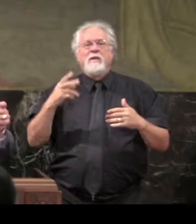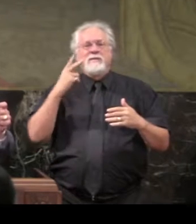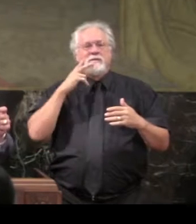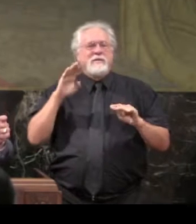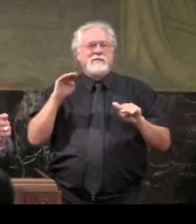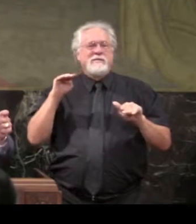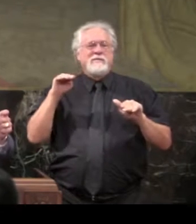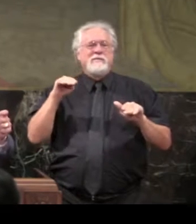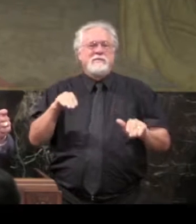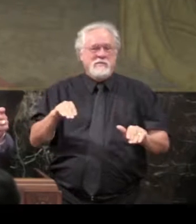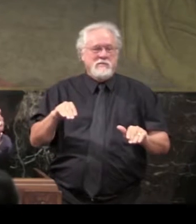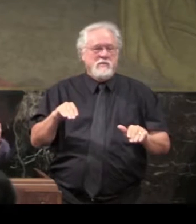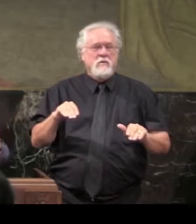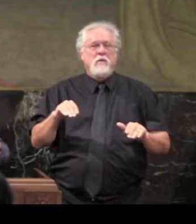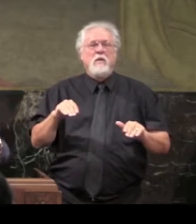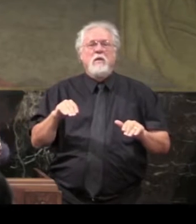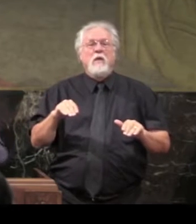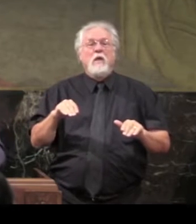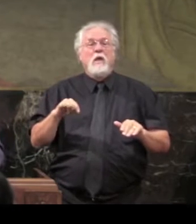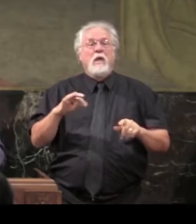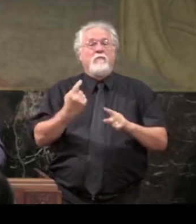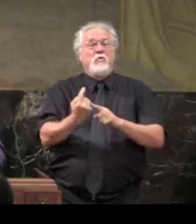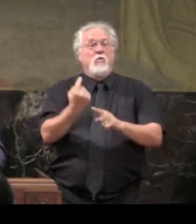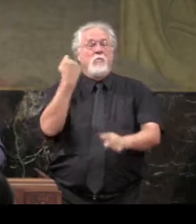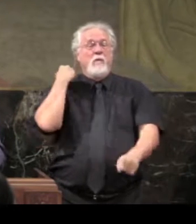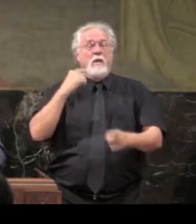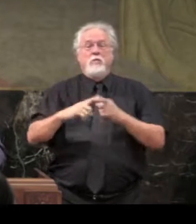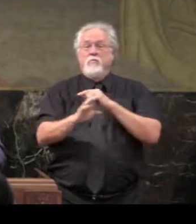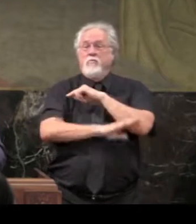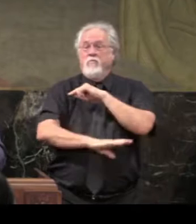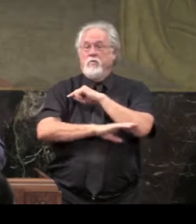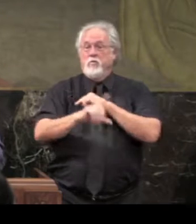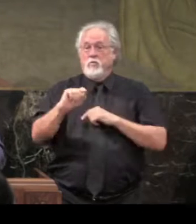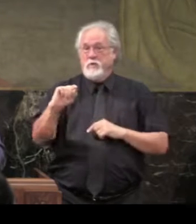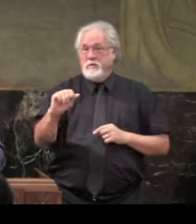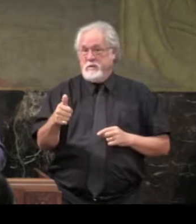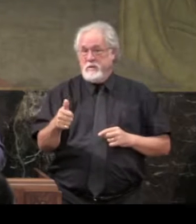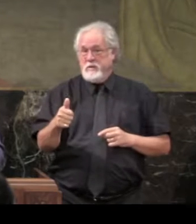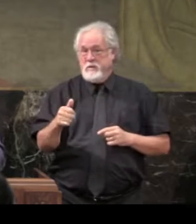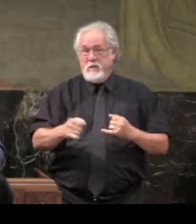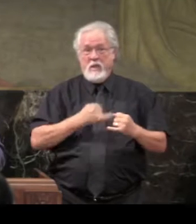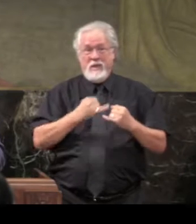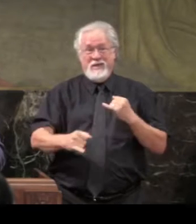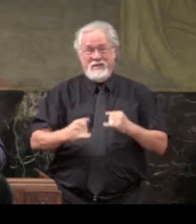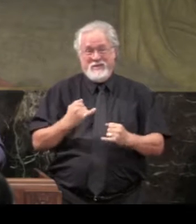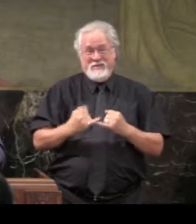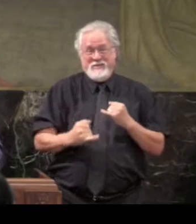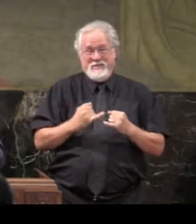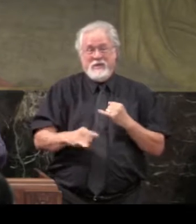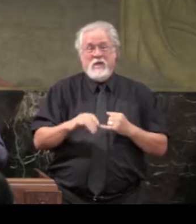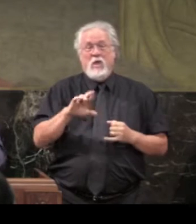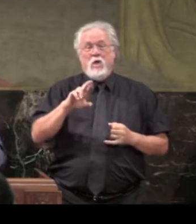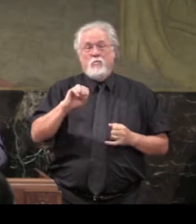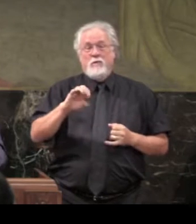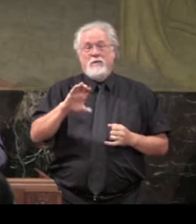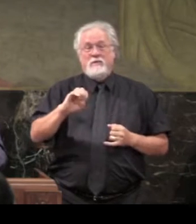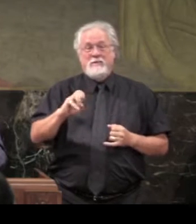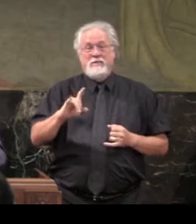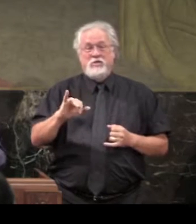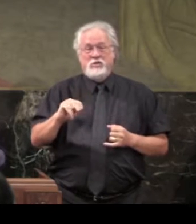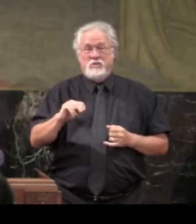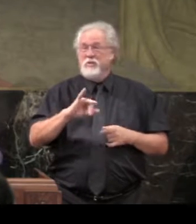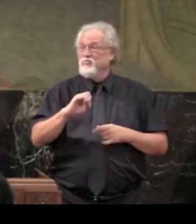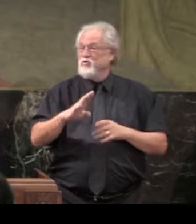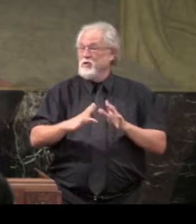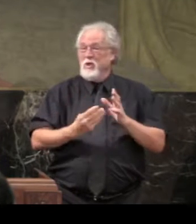here recently, if you go back to the fall of 2010, at the end of the last recession, job growth in